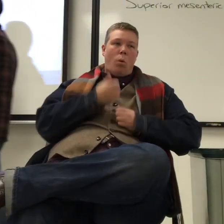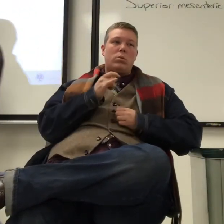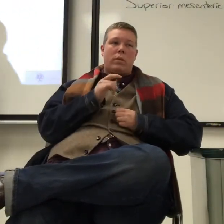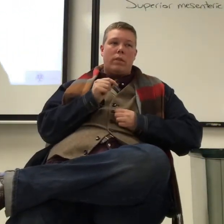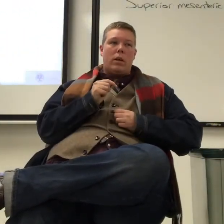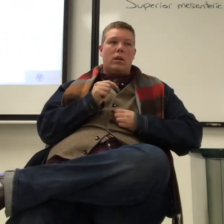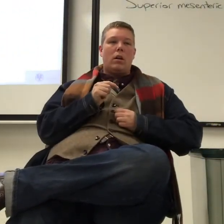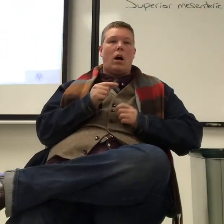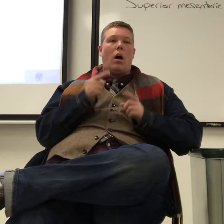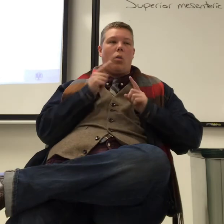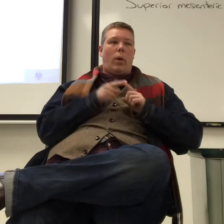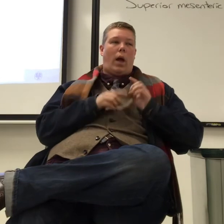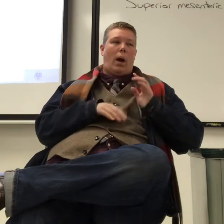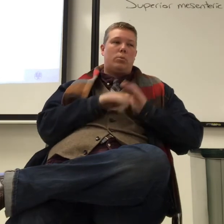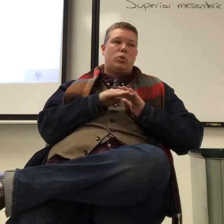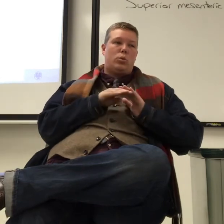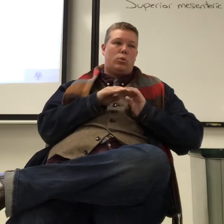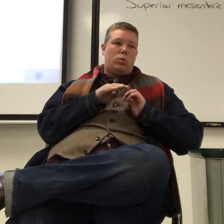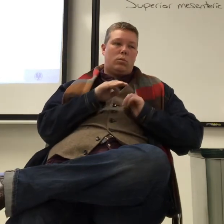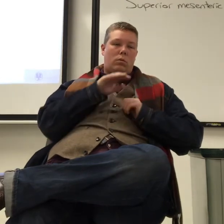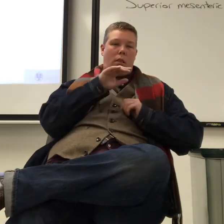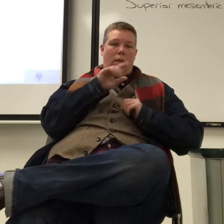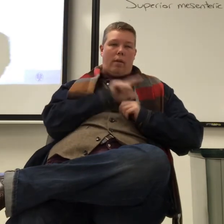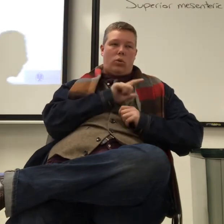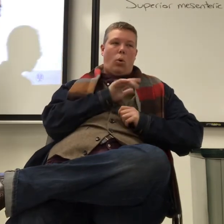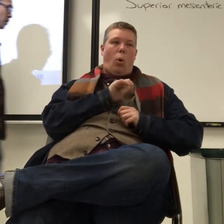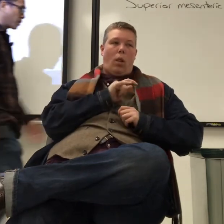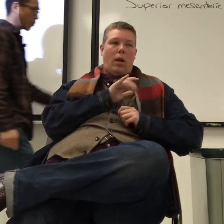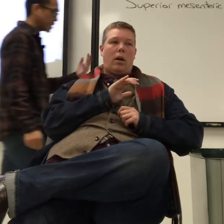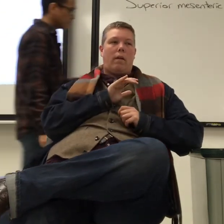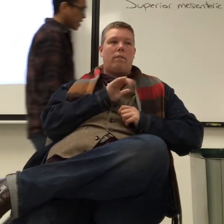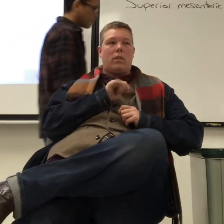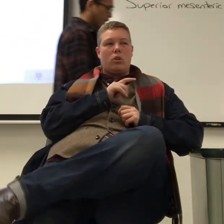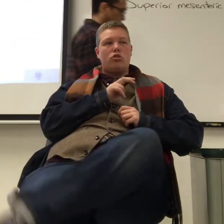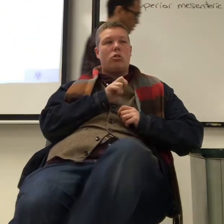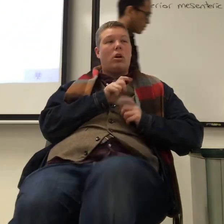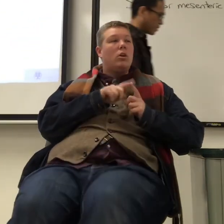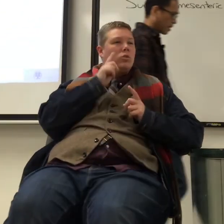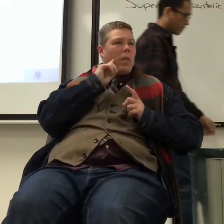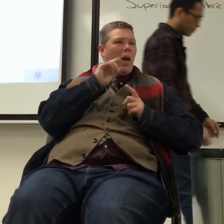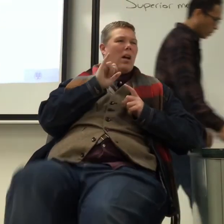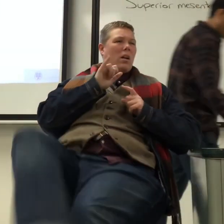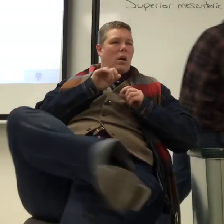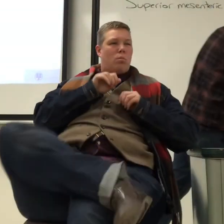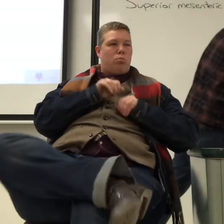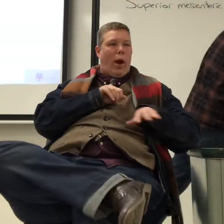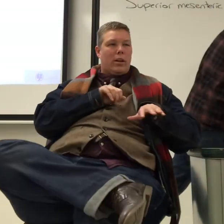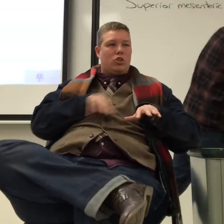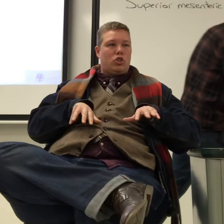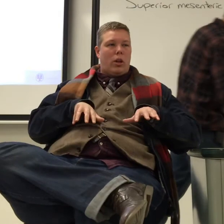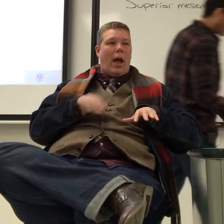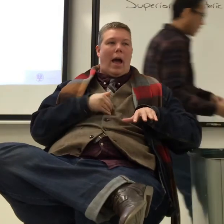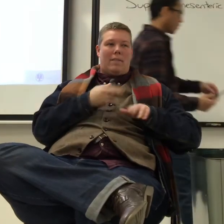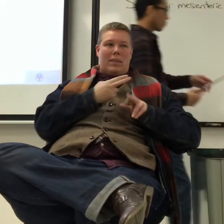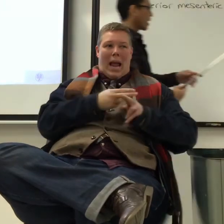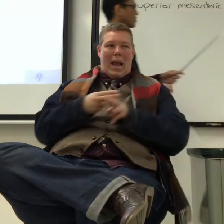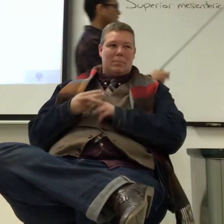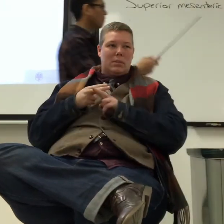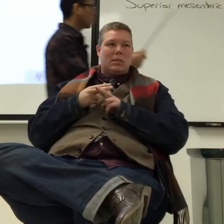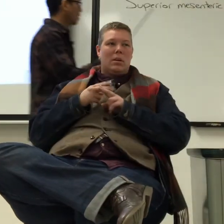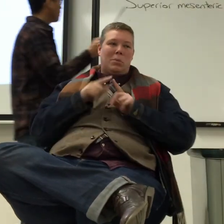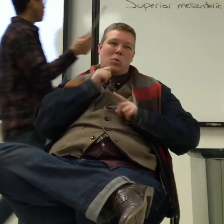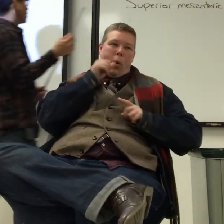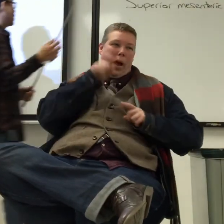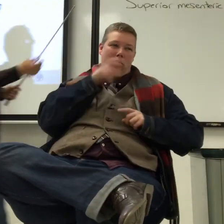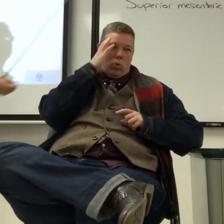colic flexure. So this the branches have names. You don't have to know them. Just be able to know that they're branches